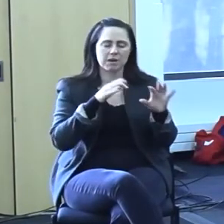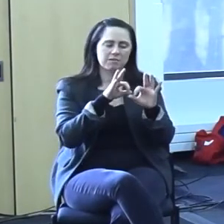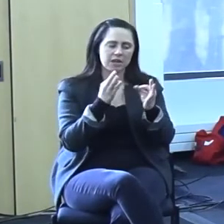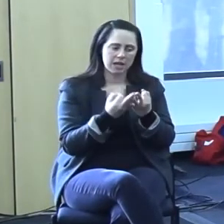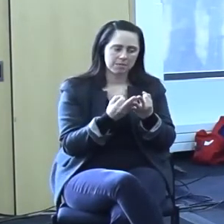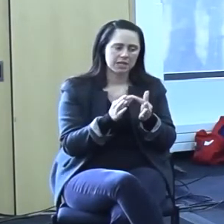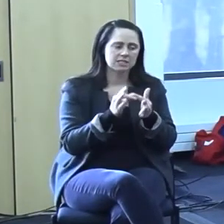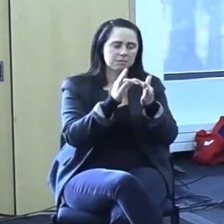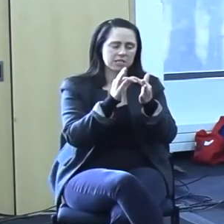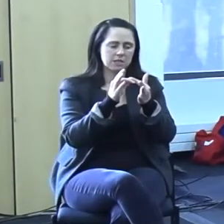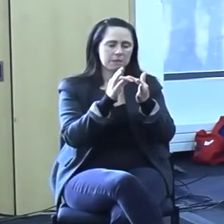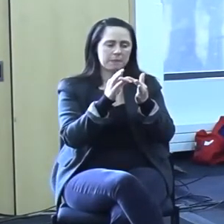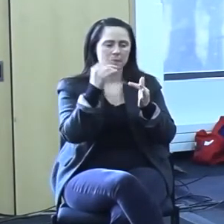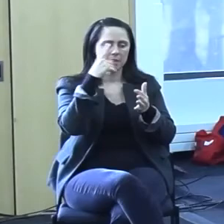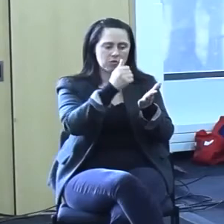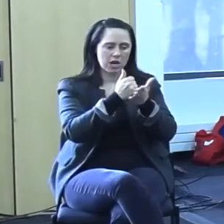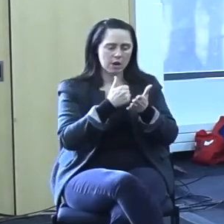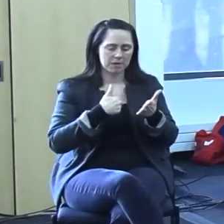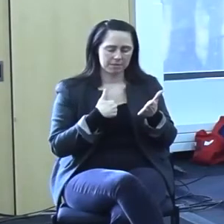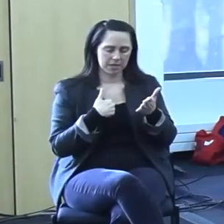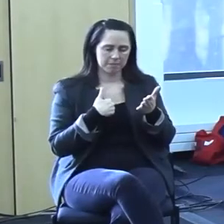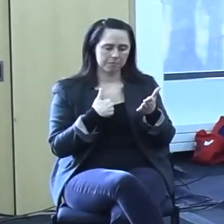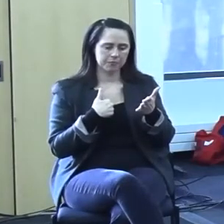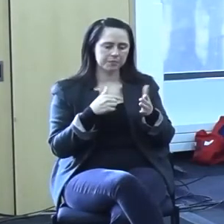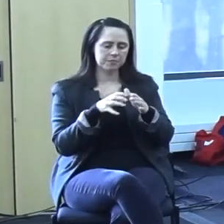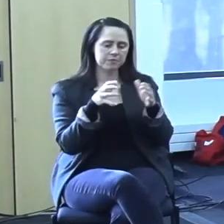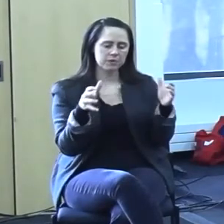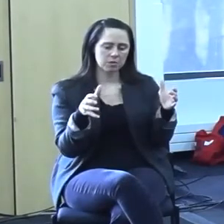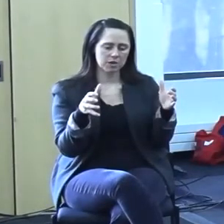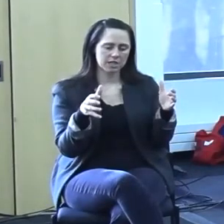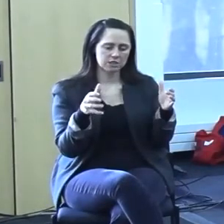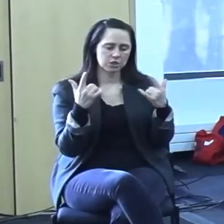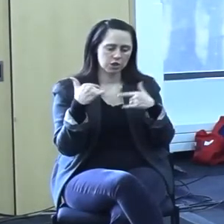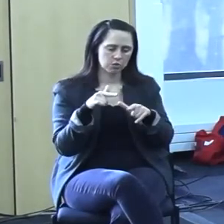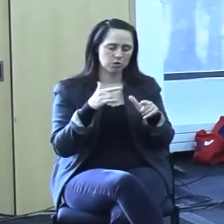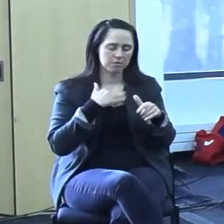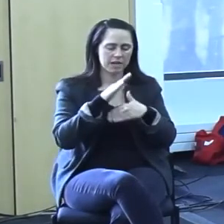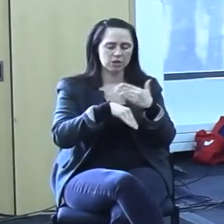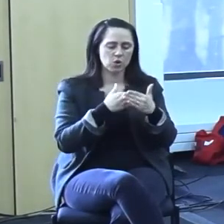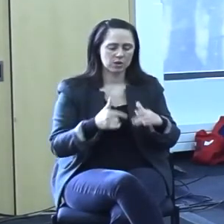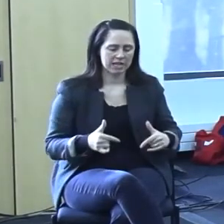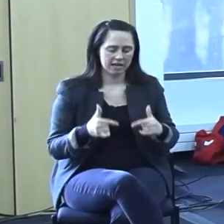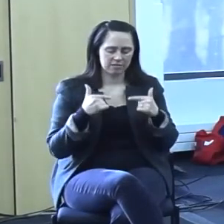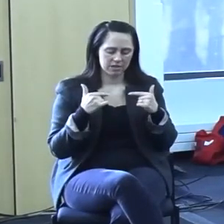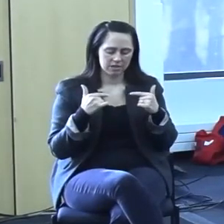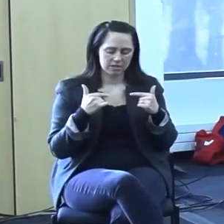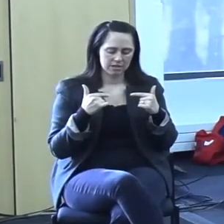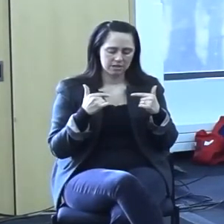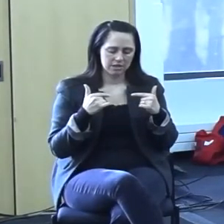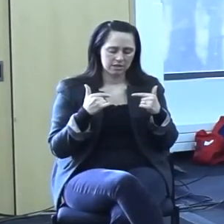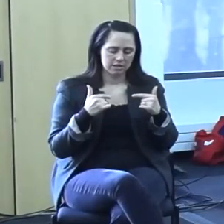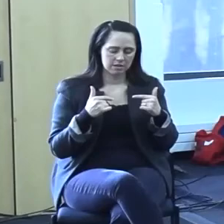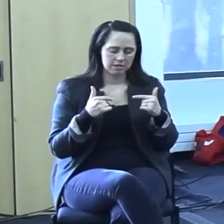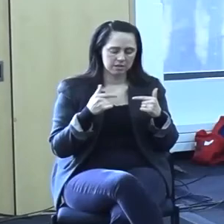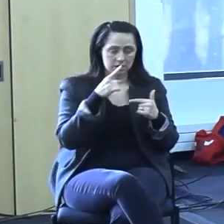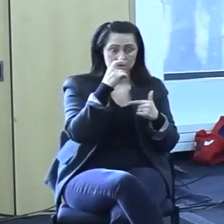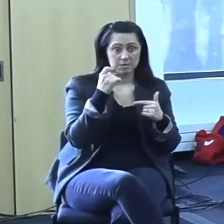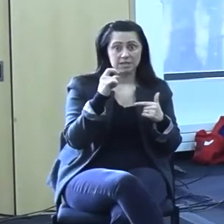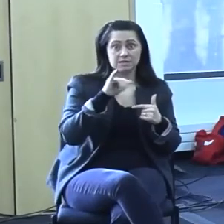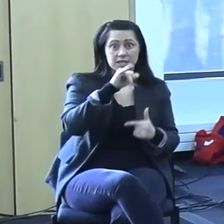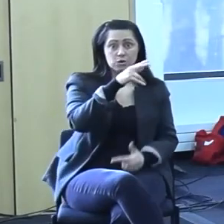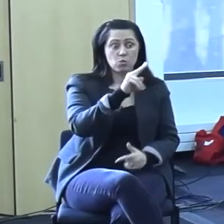family especially, for helping me so much throughout my whole entire life, especially because like Juan